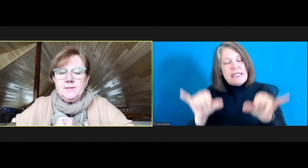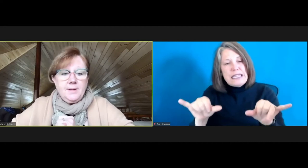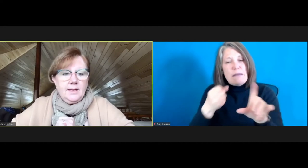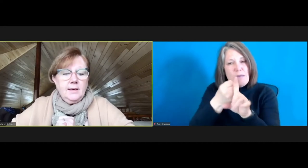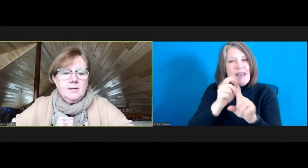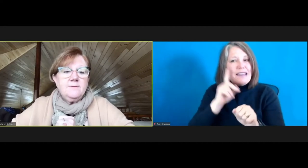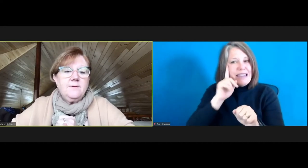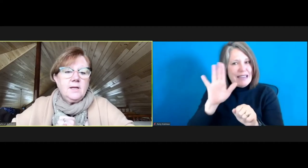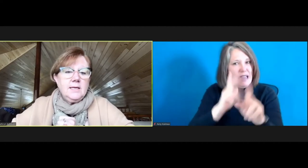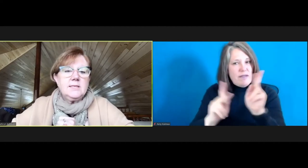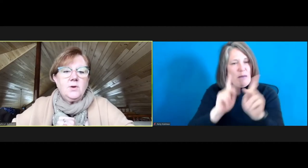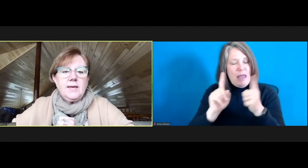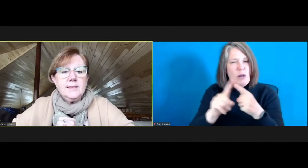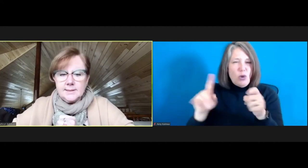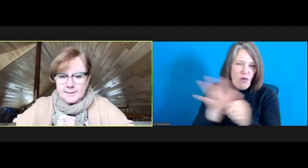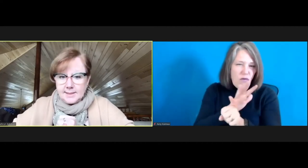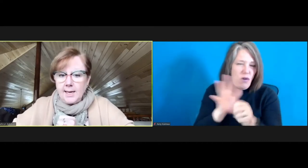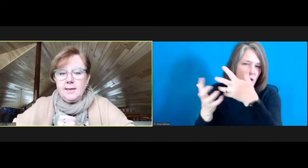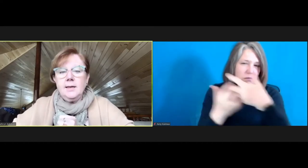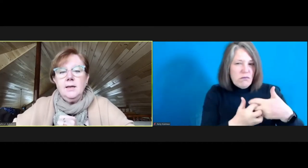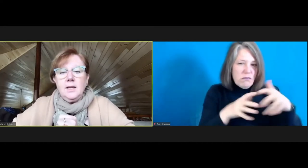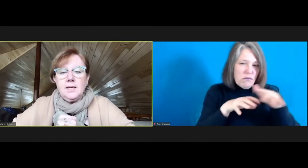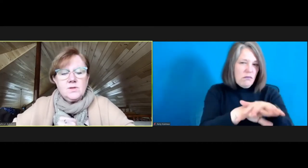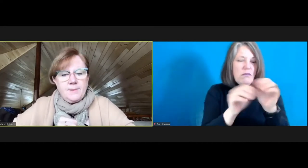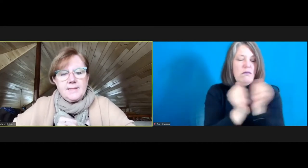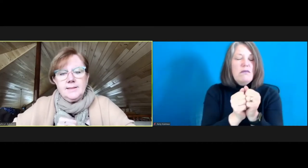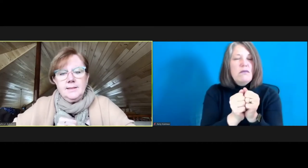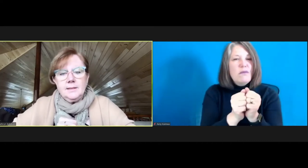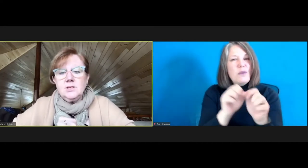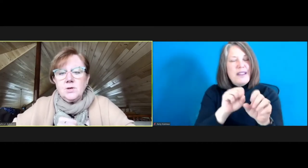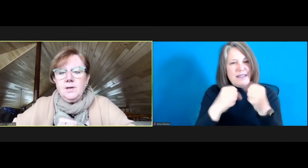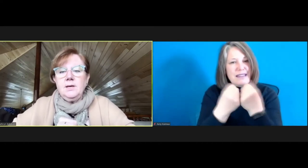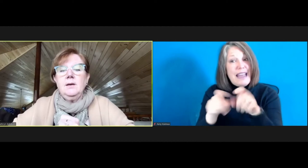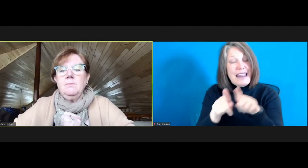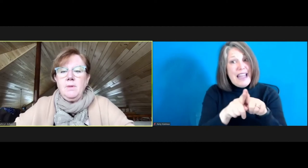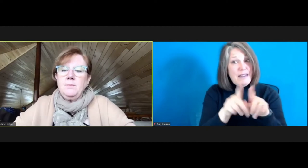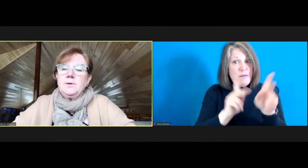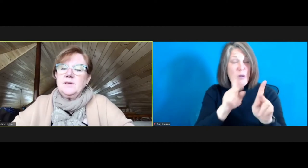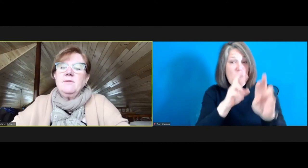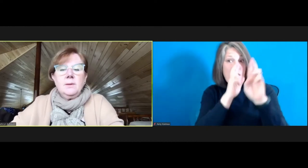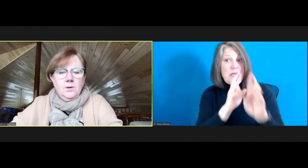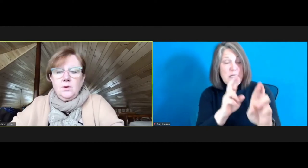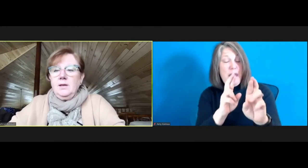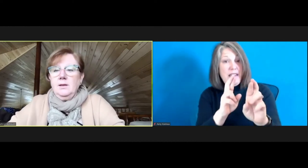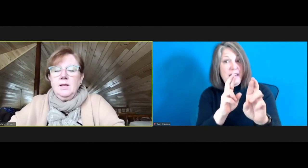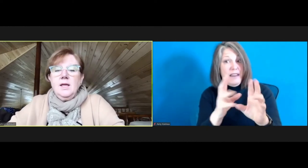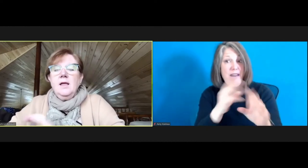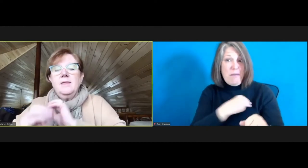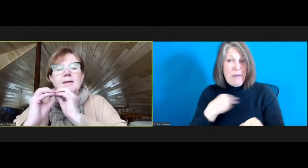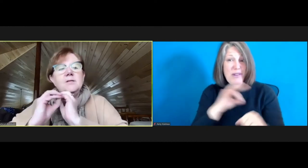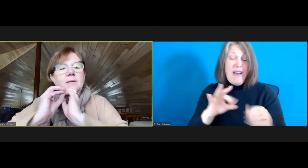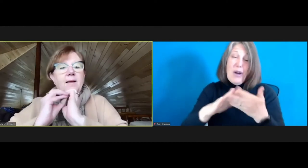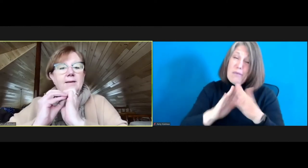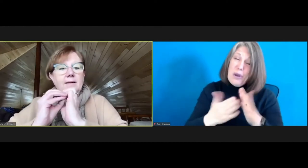people's ability to fully integrate into society as respected contributing members of a community.